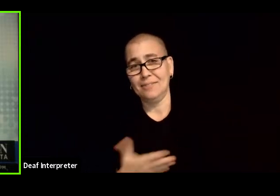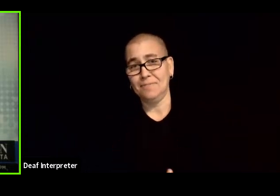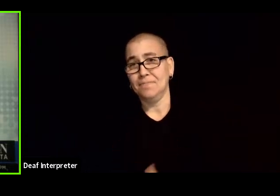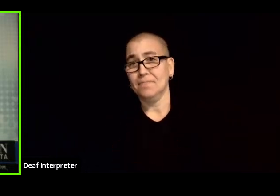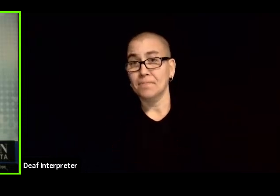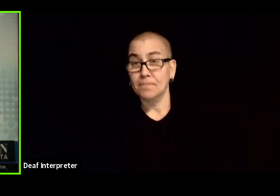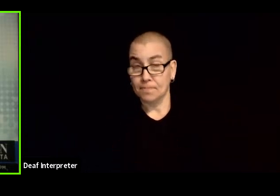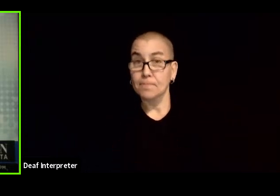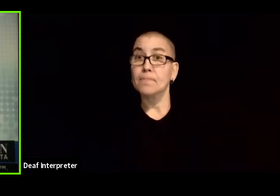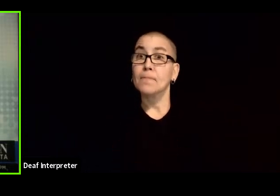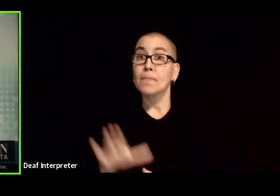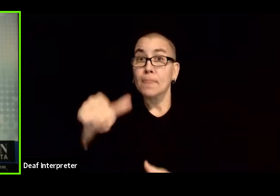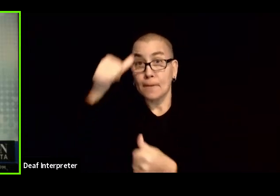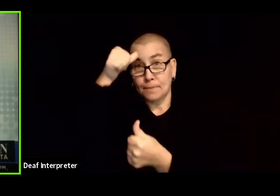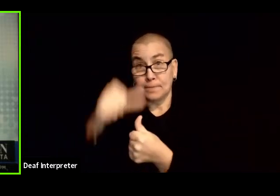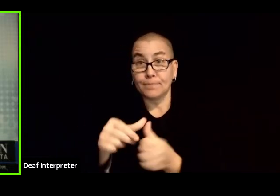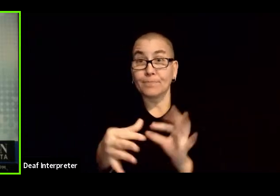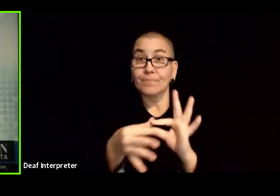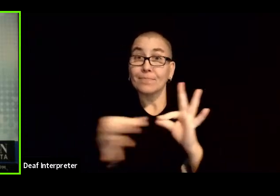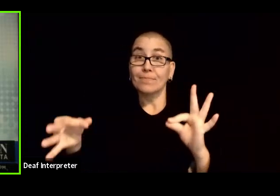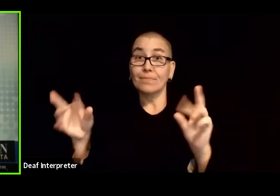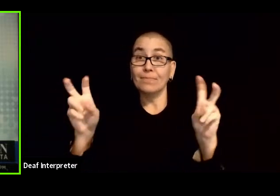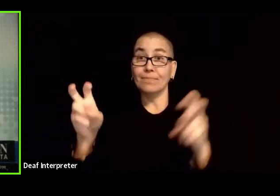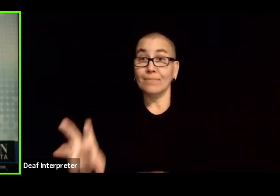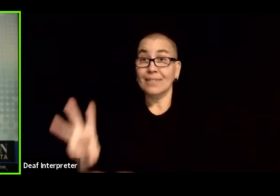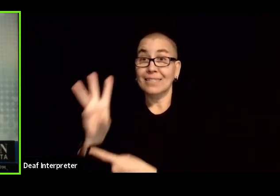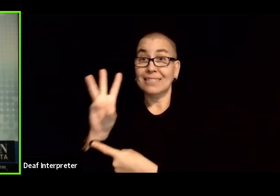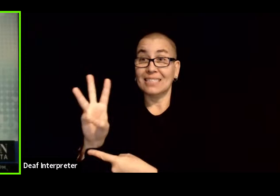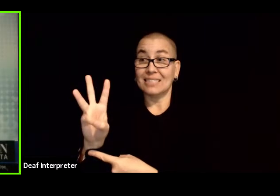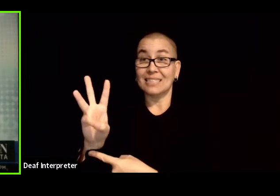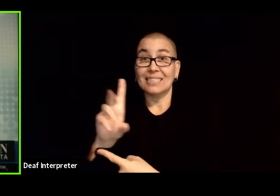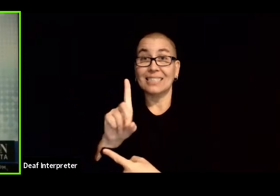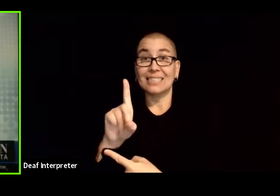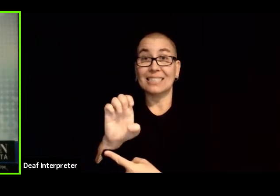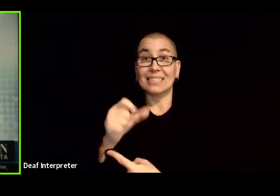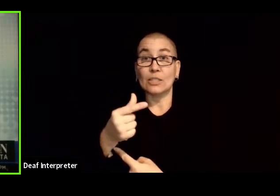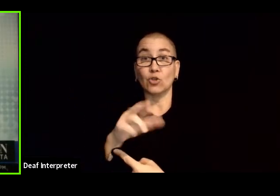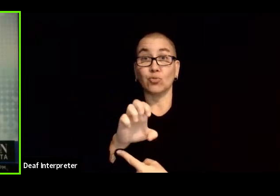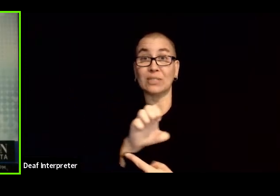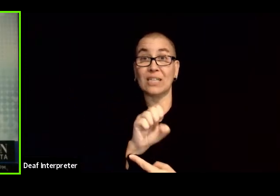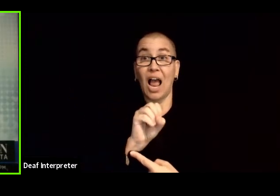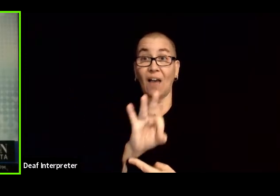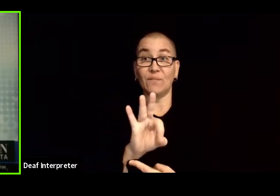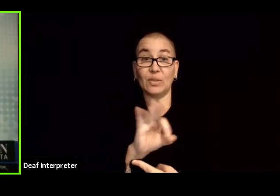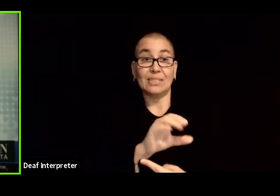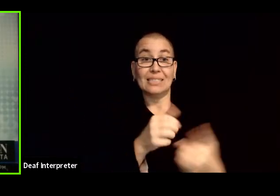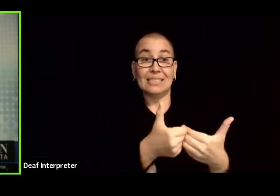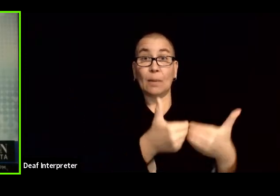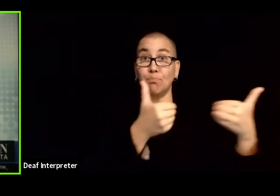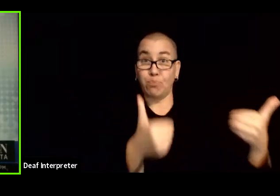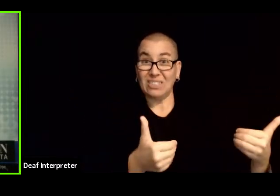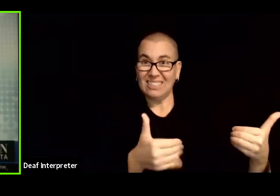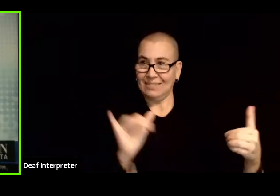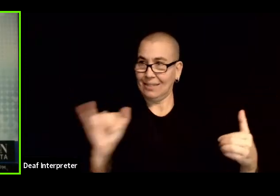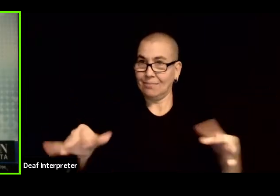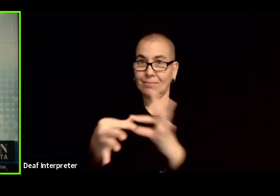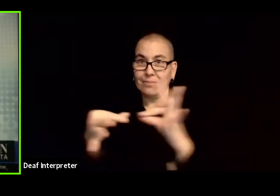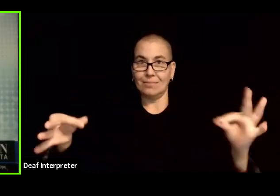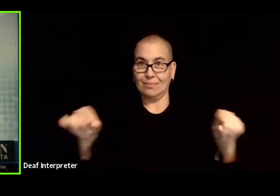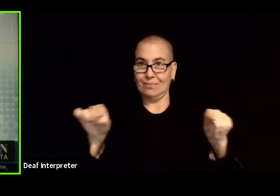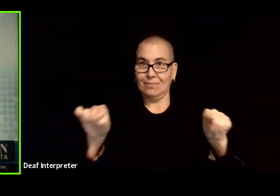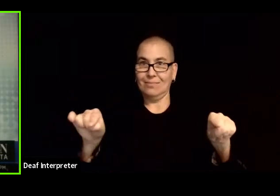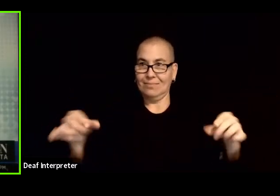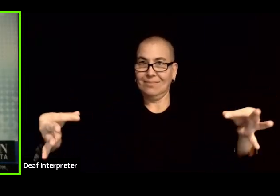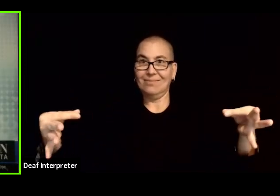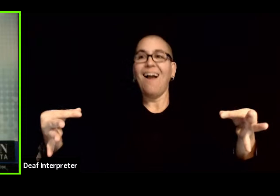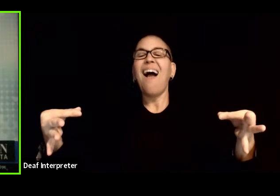separation, means that we can be connected to people very remote from us and sometimes with only 6 degrees of